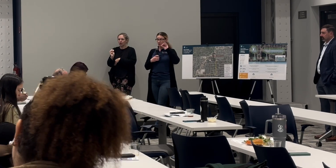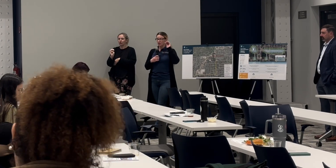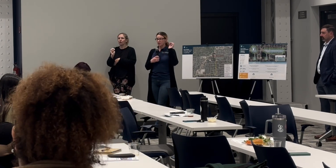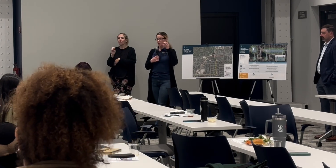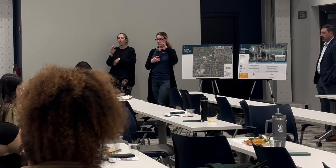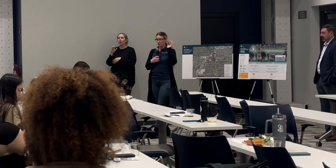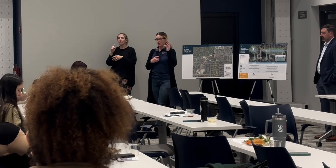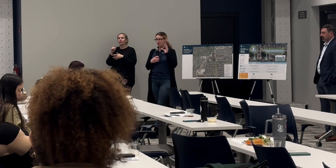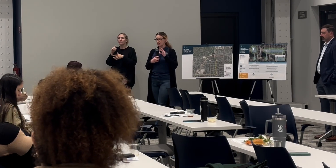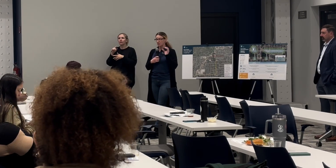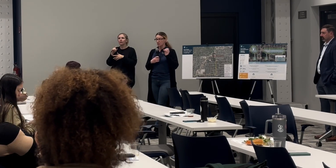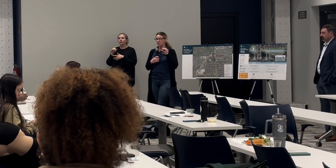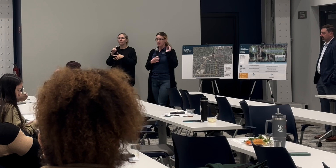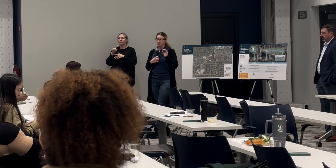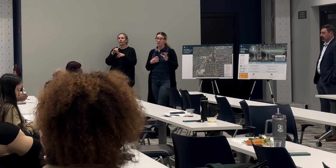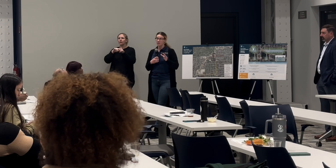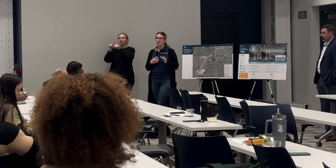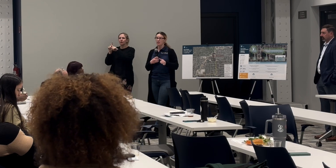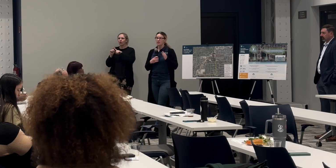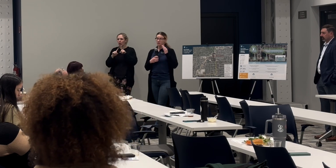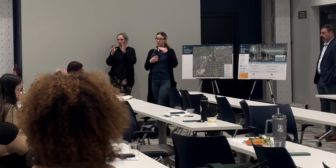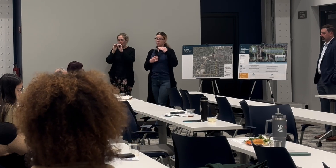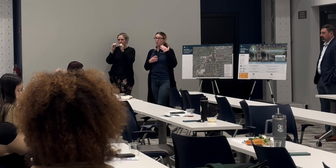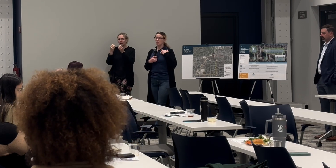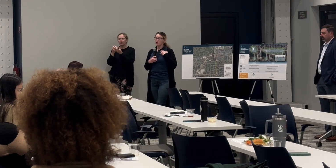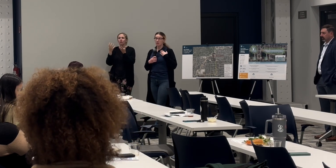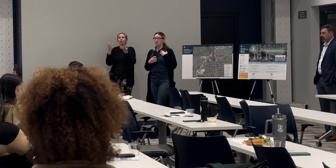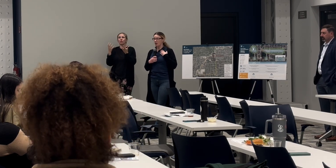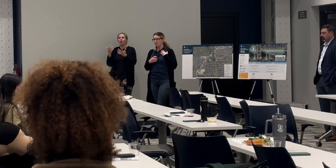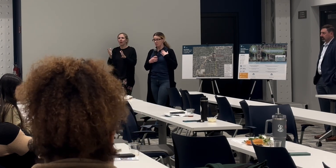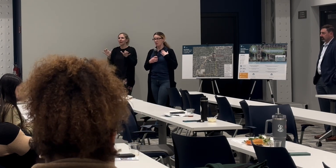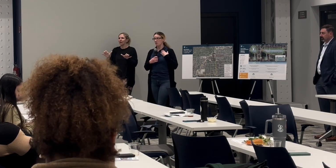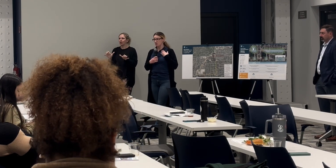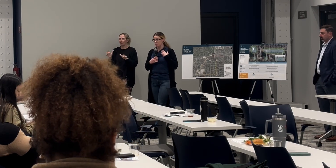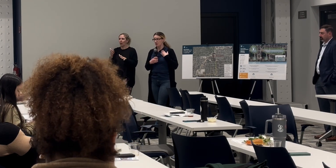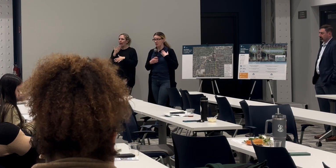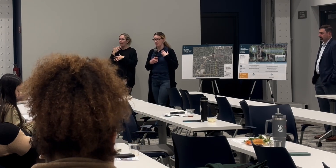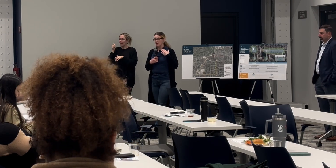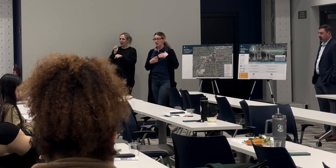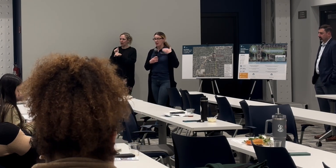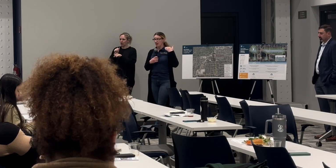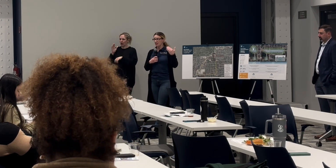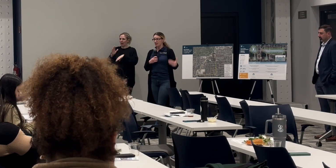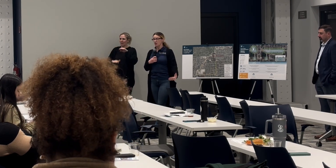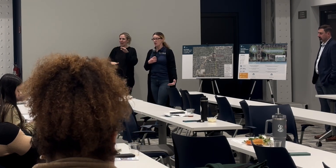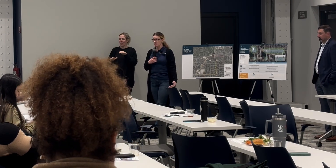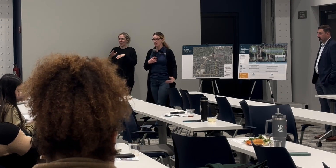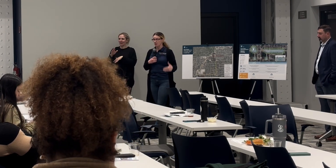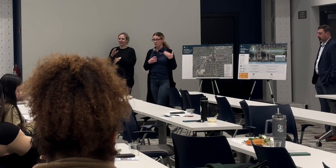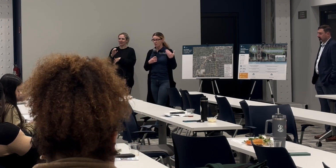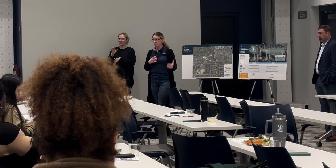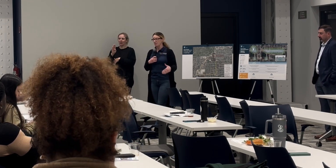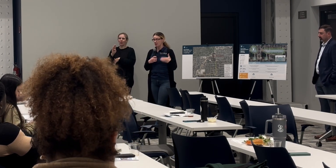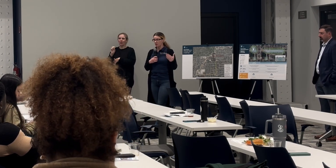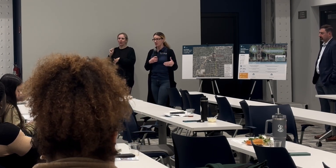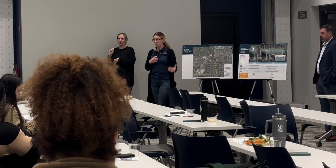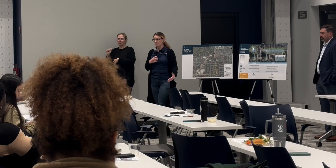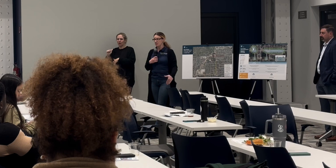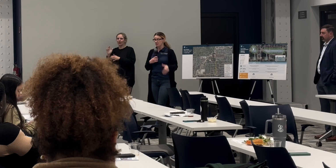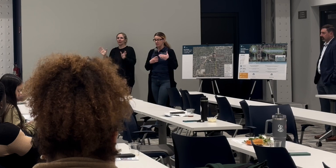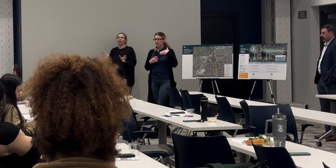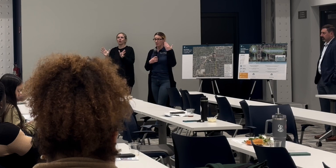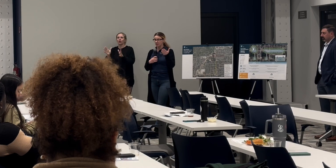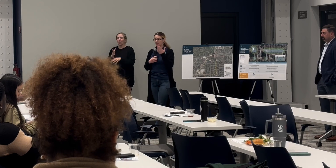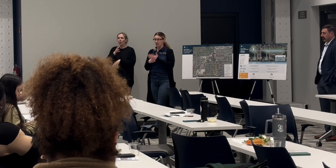several other organizations that already do a much better job than Buffalo Sewer Authority at encouraging women and